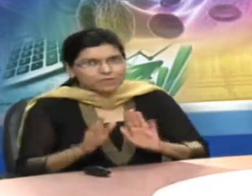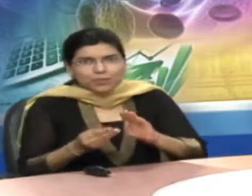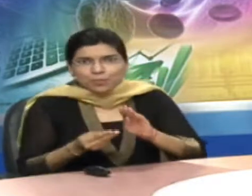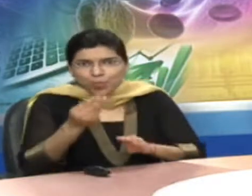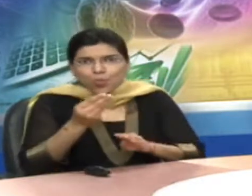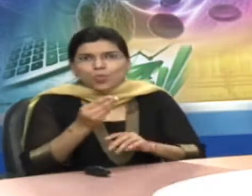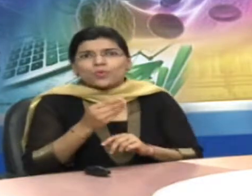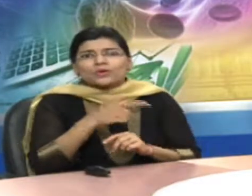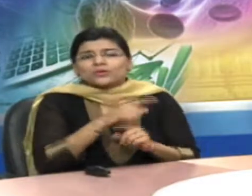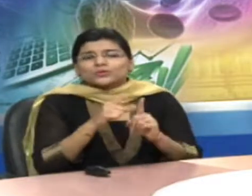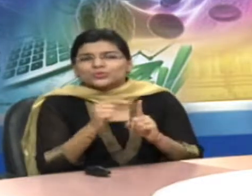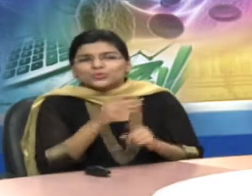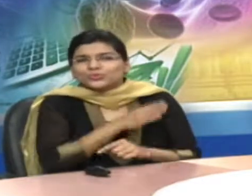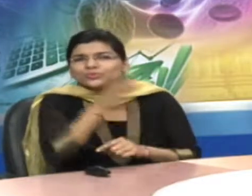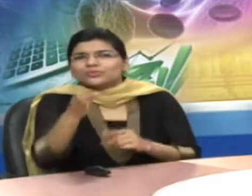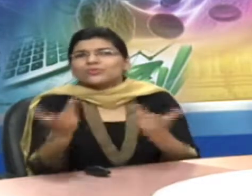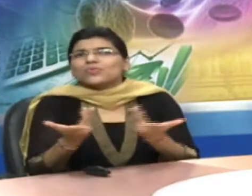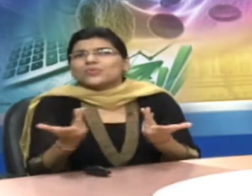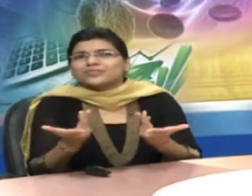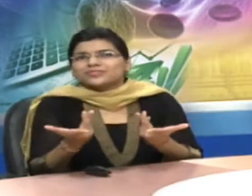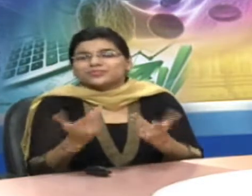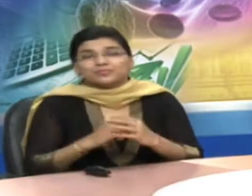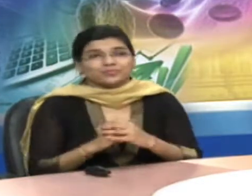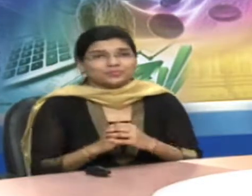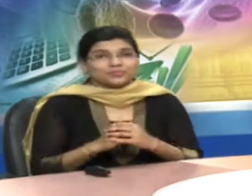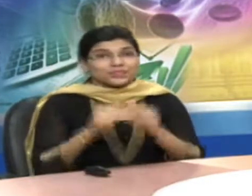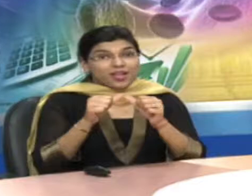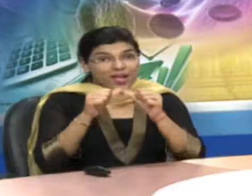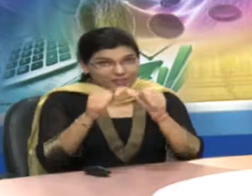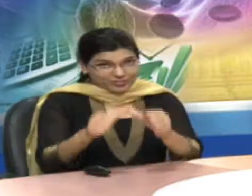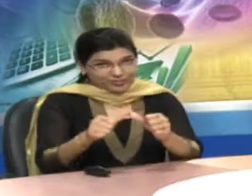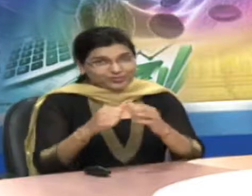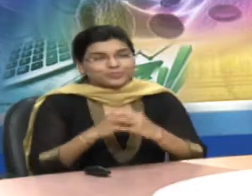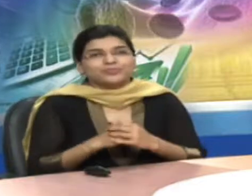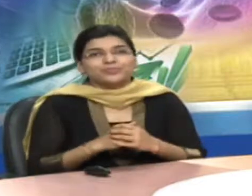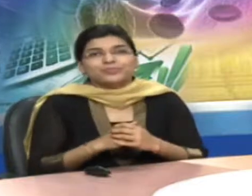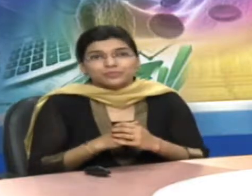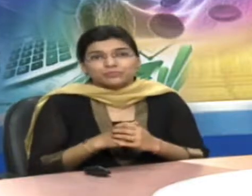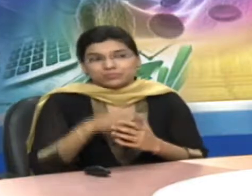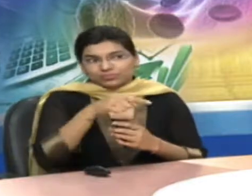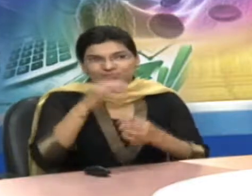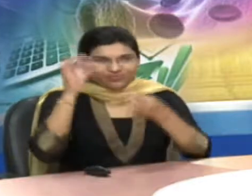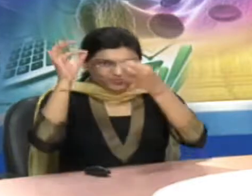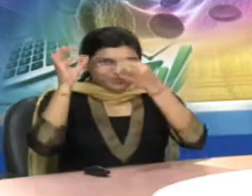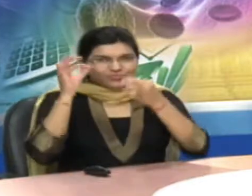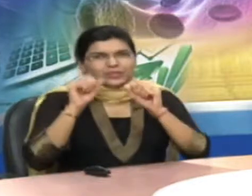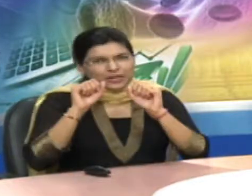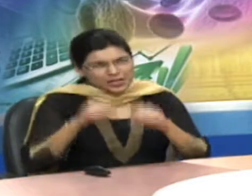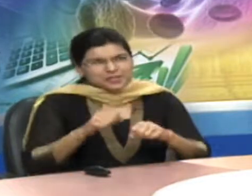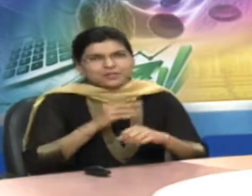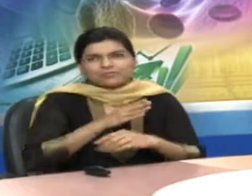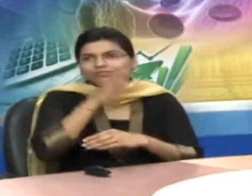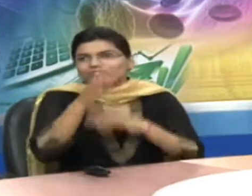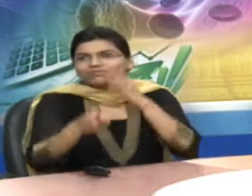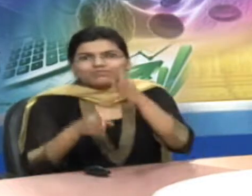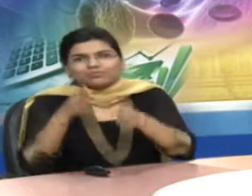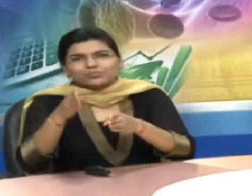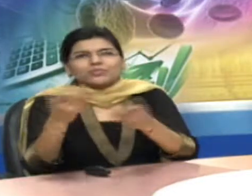If Nehru had more time, what would he do? The answer is there in black color.